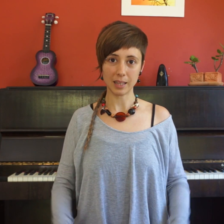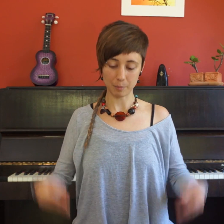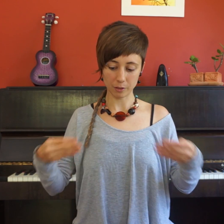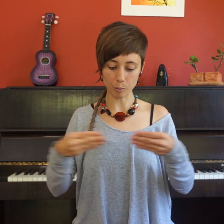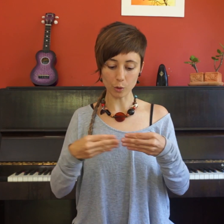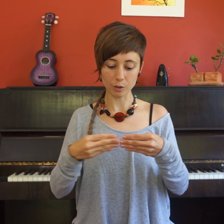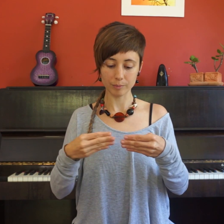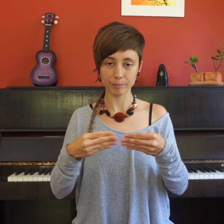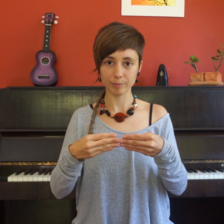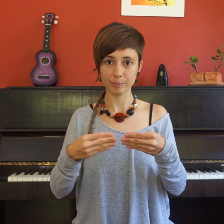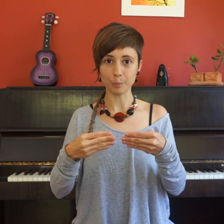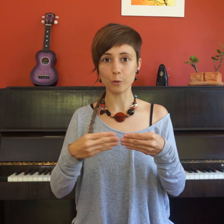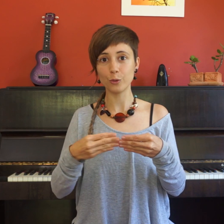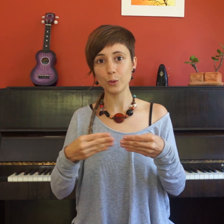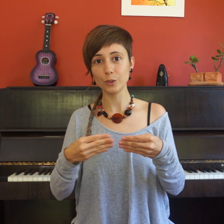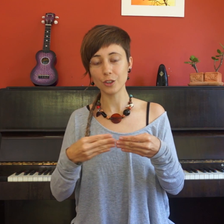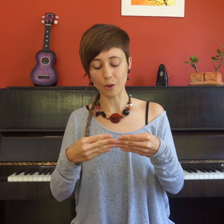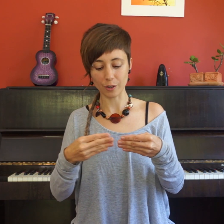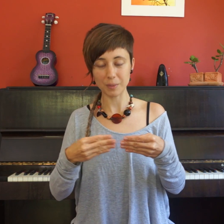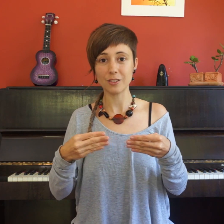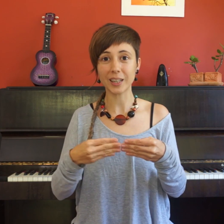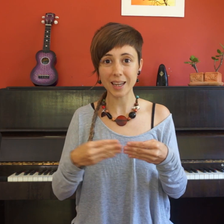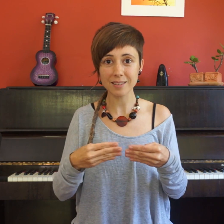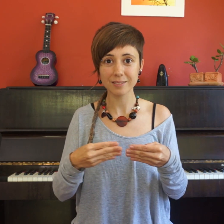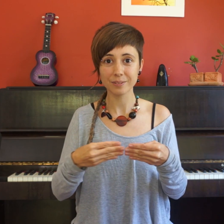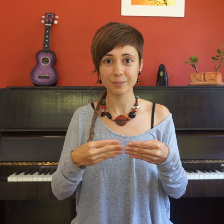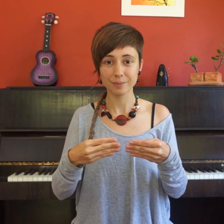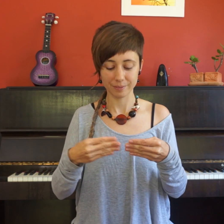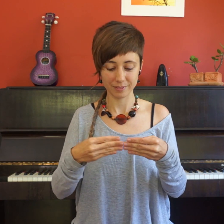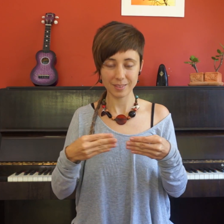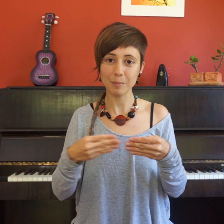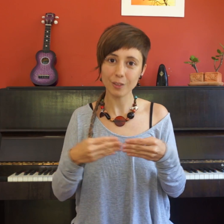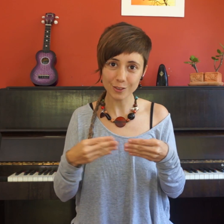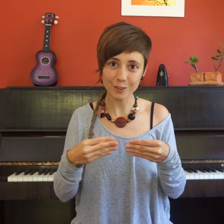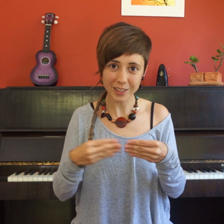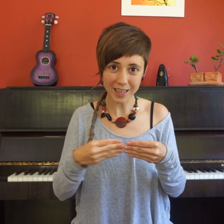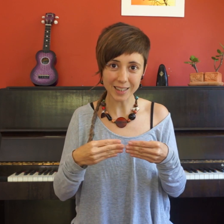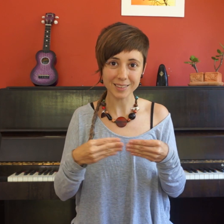That means more food, or it means again. Tell me the story again.